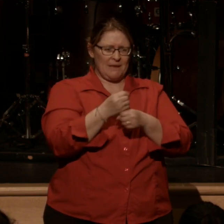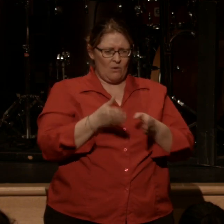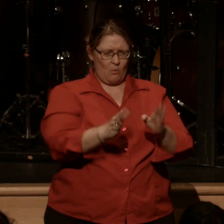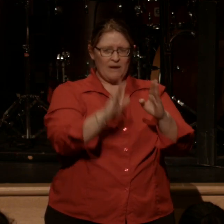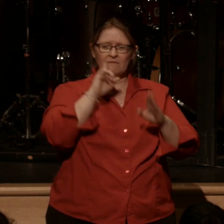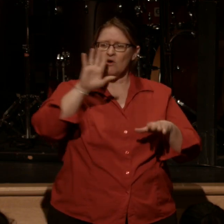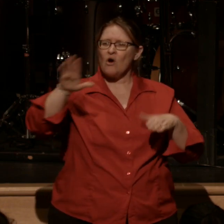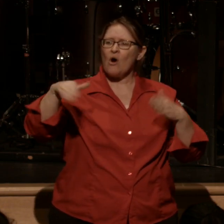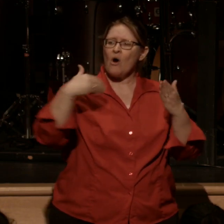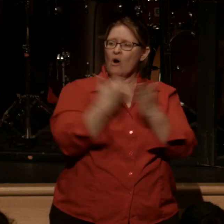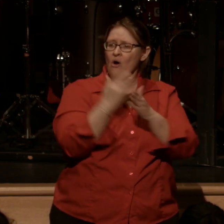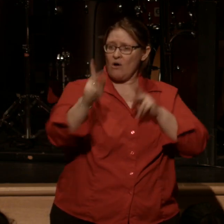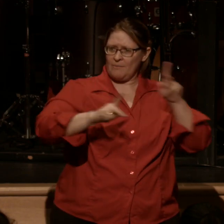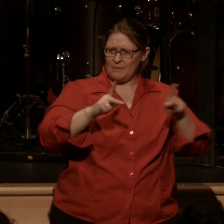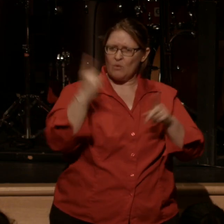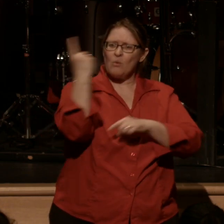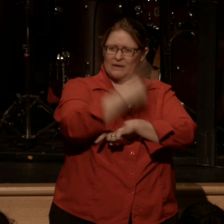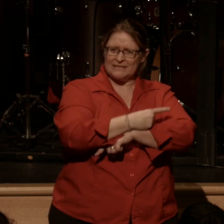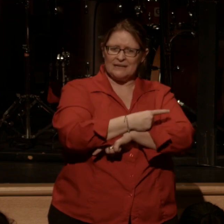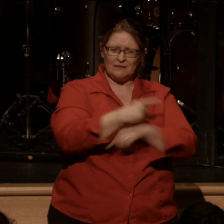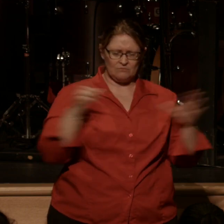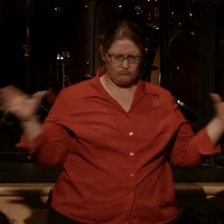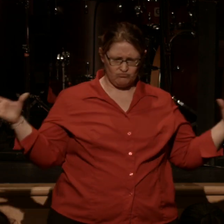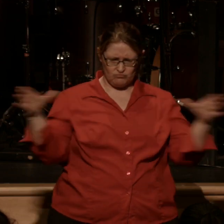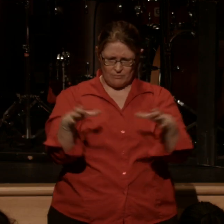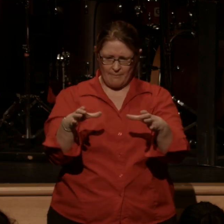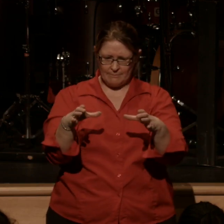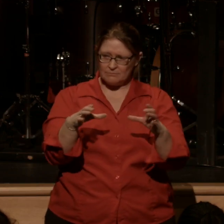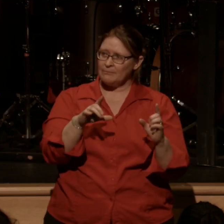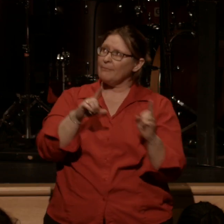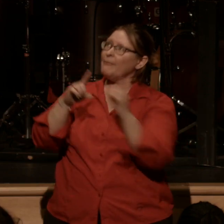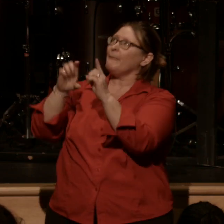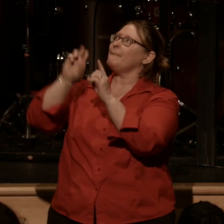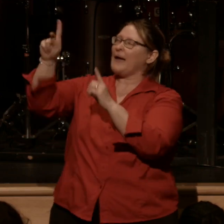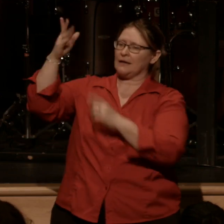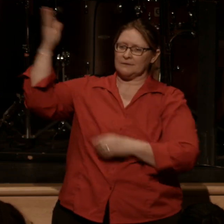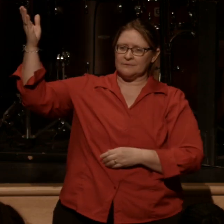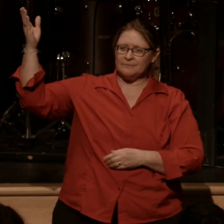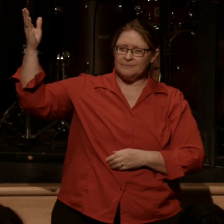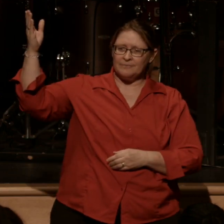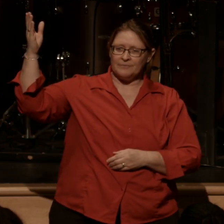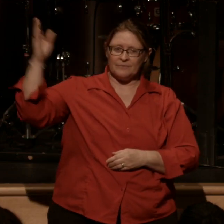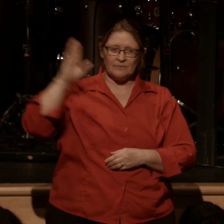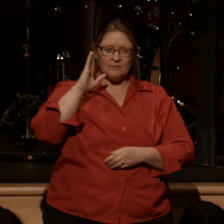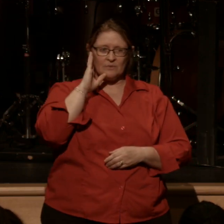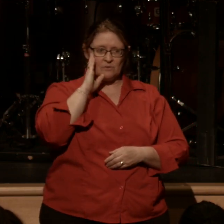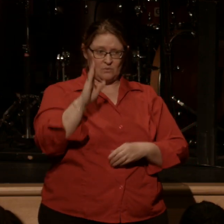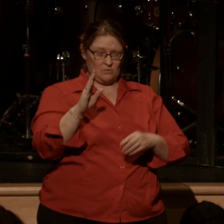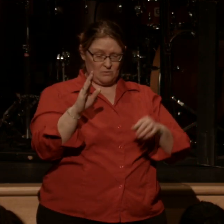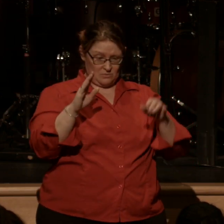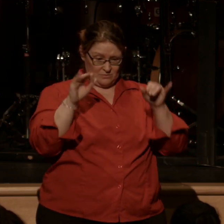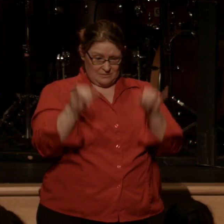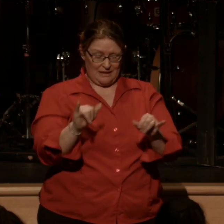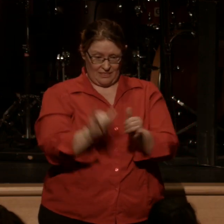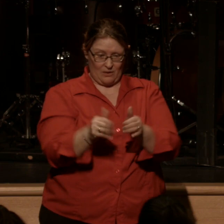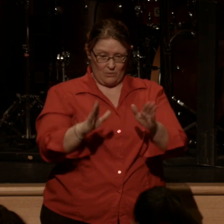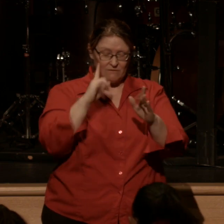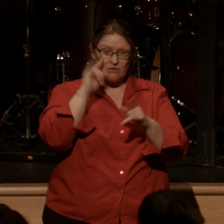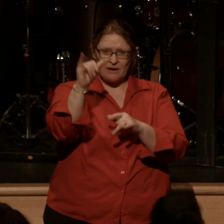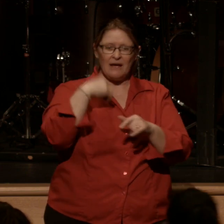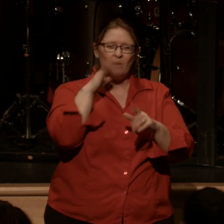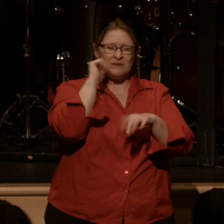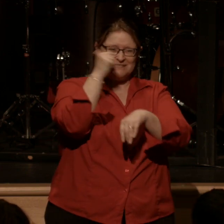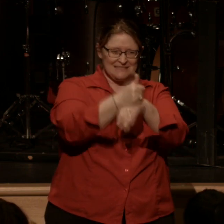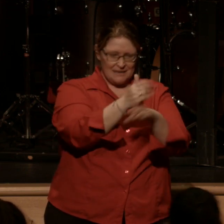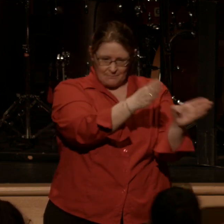for all of the people one day to be brought back to me. It wouldn't remain like that forever. I am going to set a plan